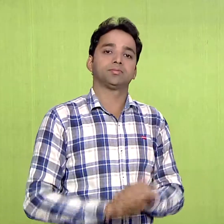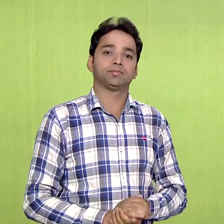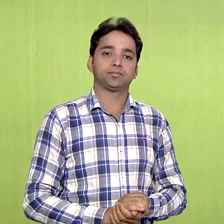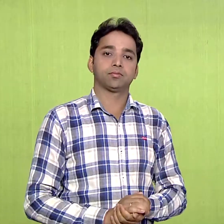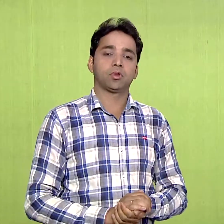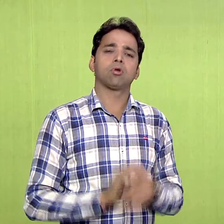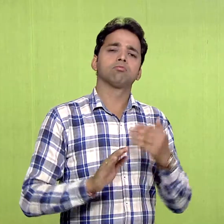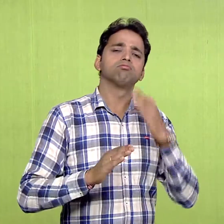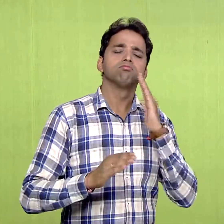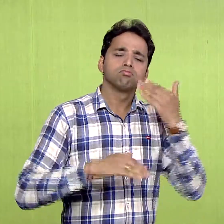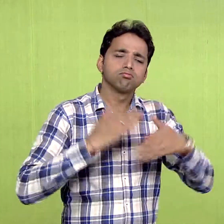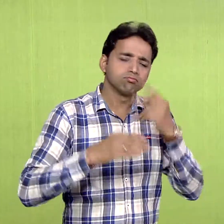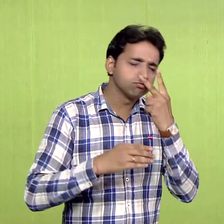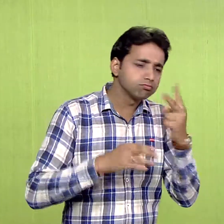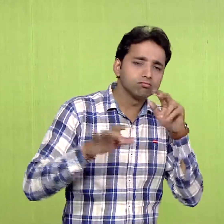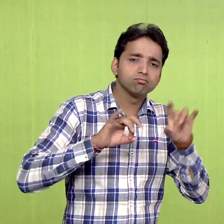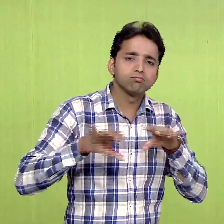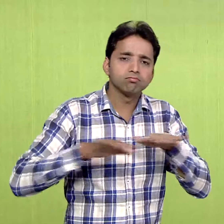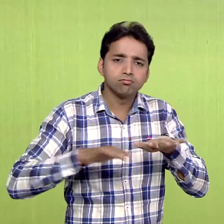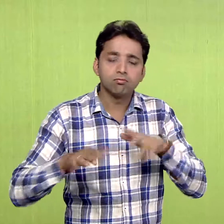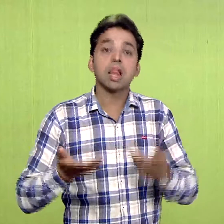When you go through the cities like Delhi,